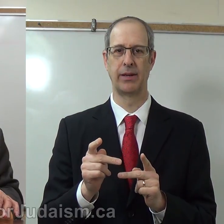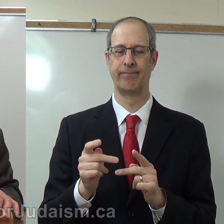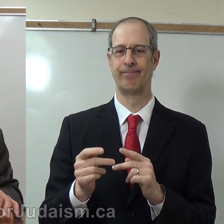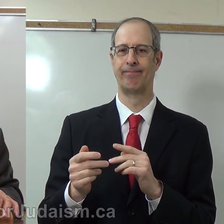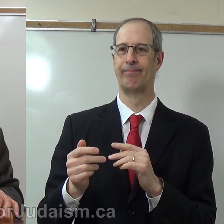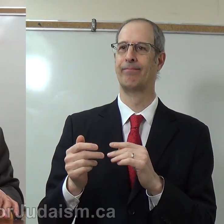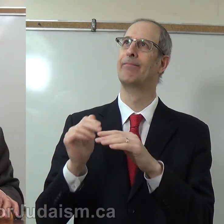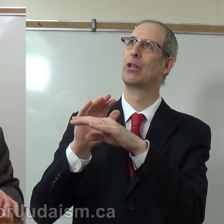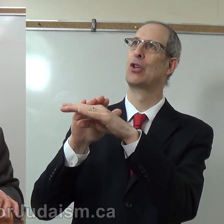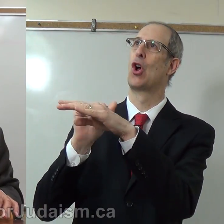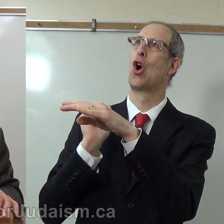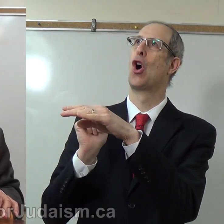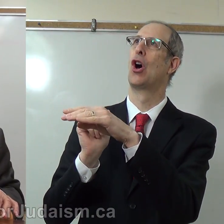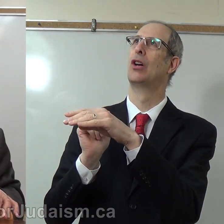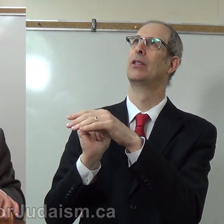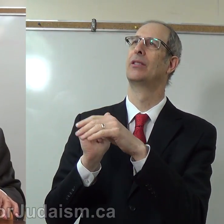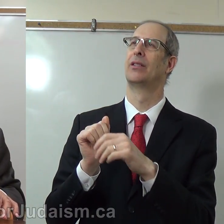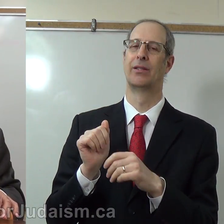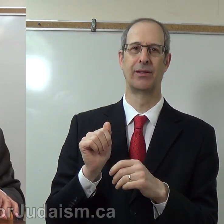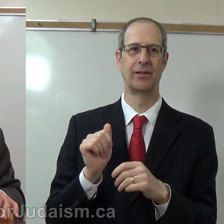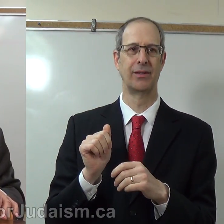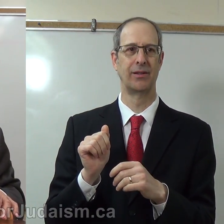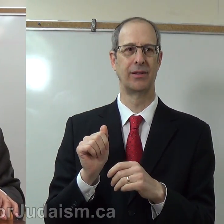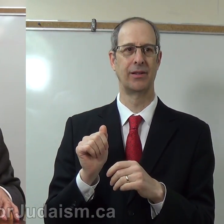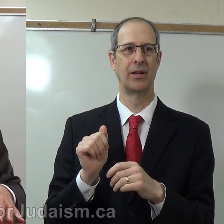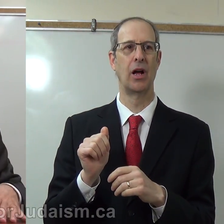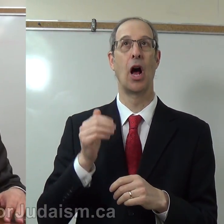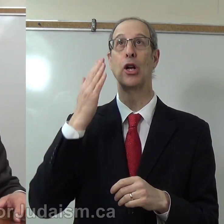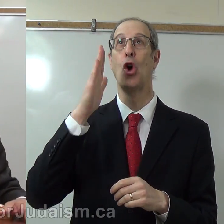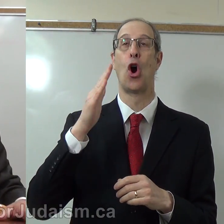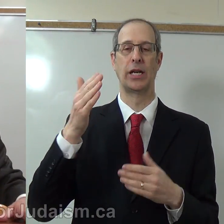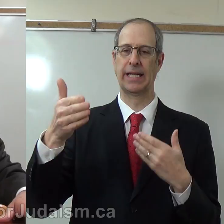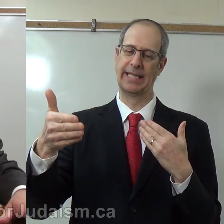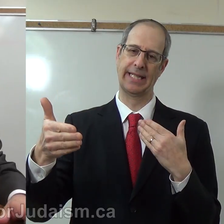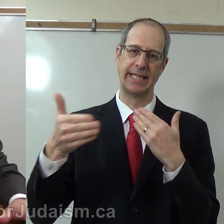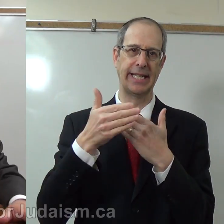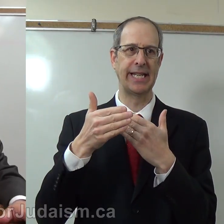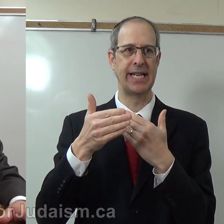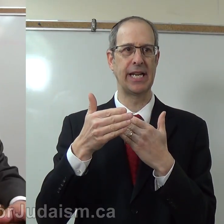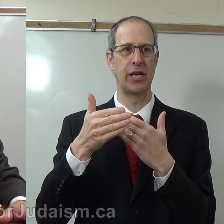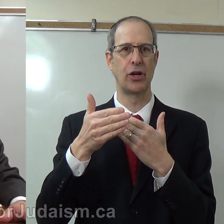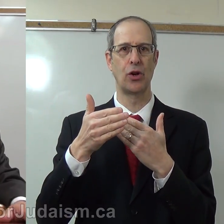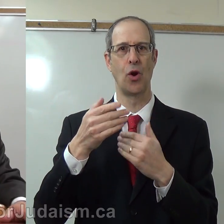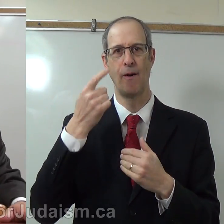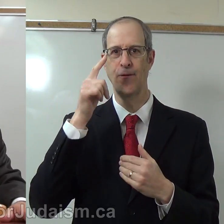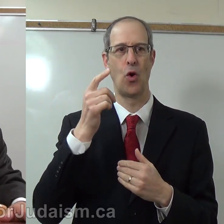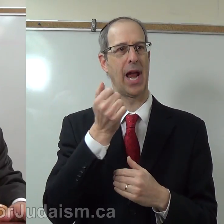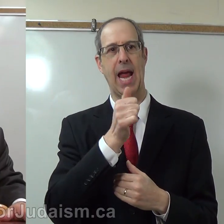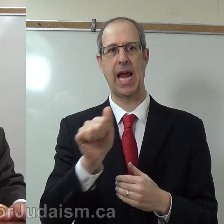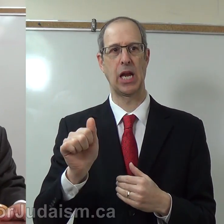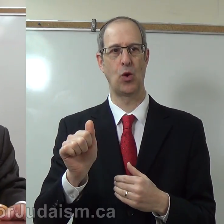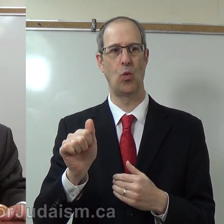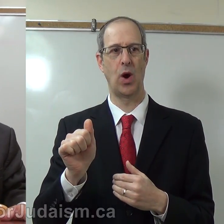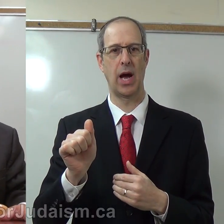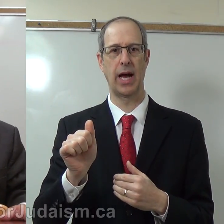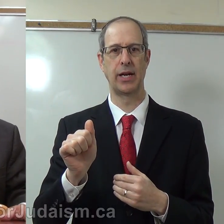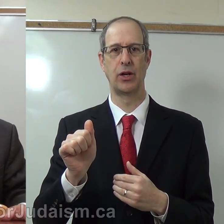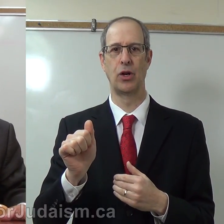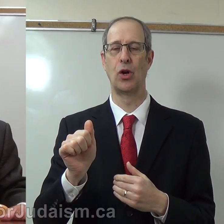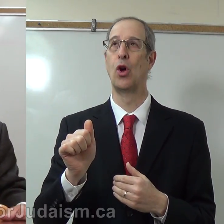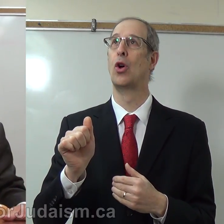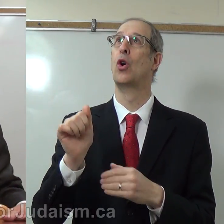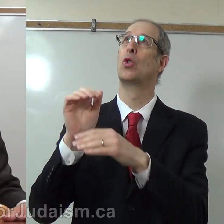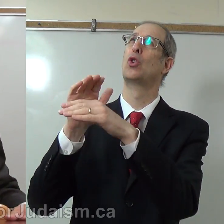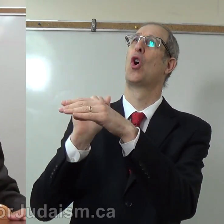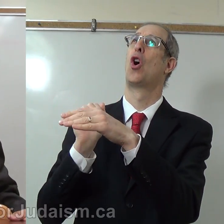The Torah says that God is near to everyone who calls to Him. Try